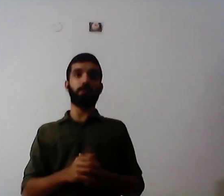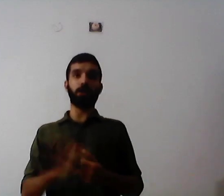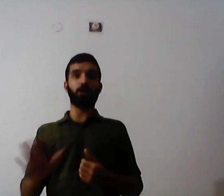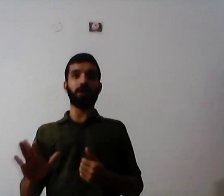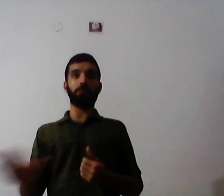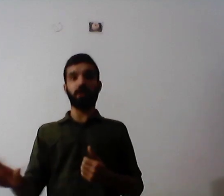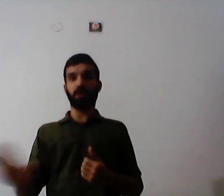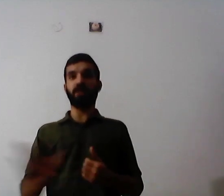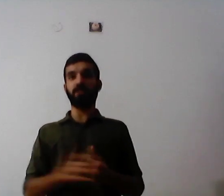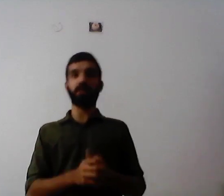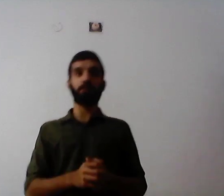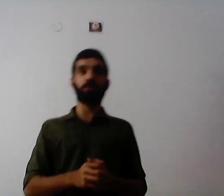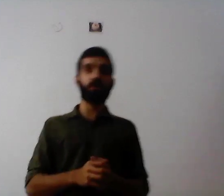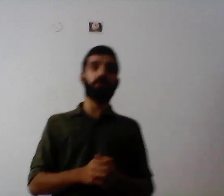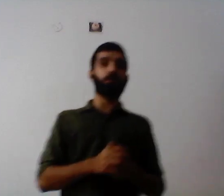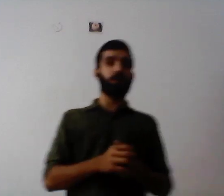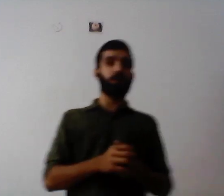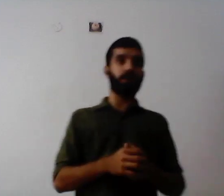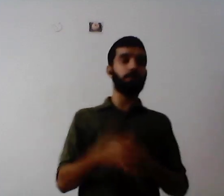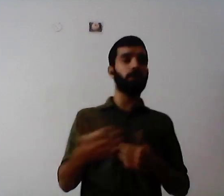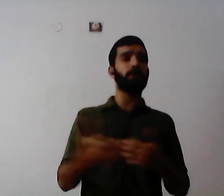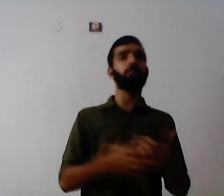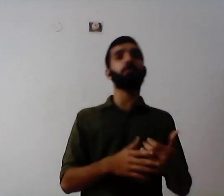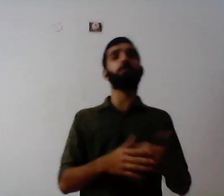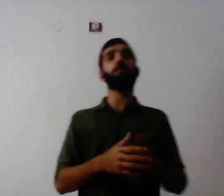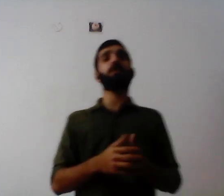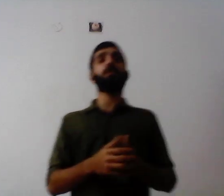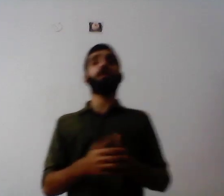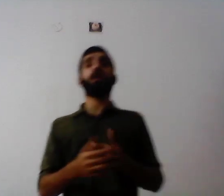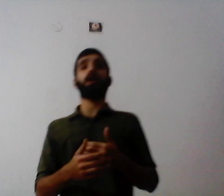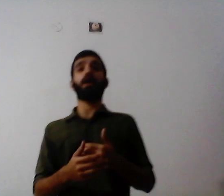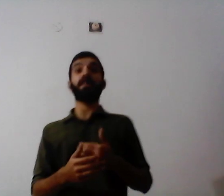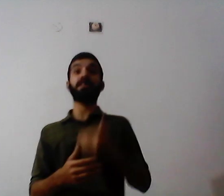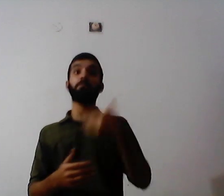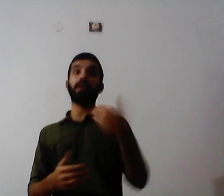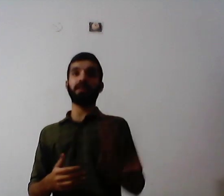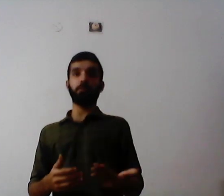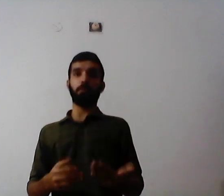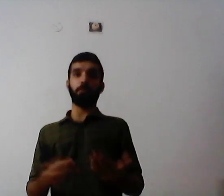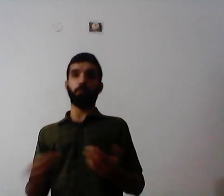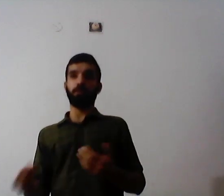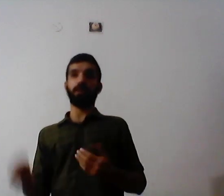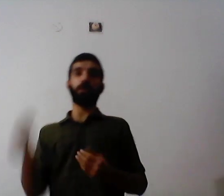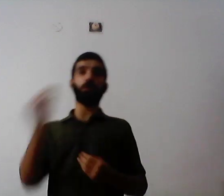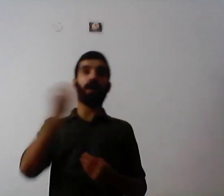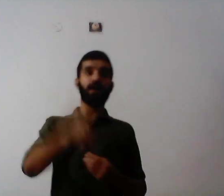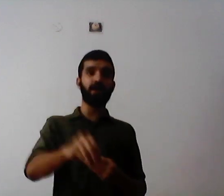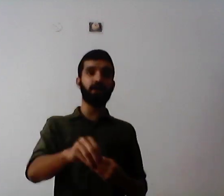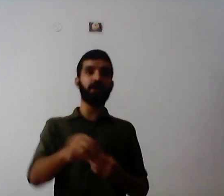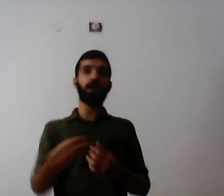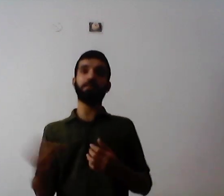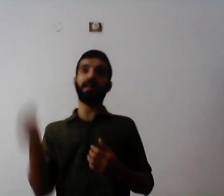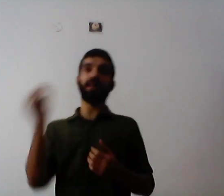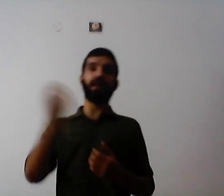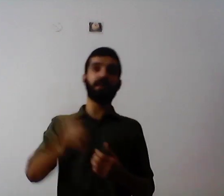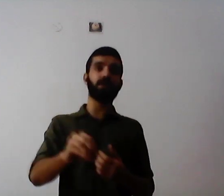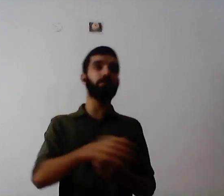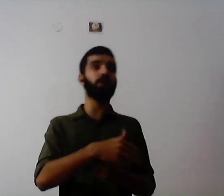particular temperature, given the temperature is not changing. Okay, so it is the maximum amount. So you added X grams and that X grams